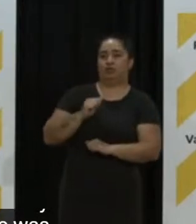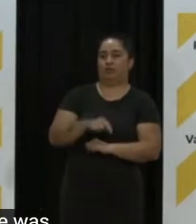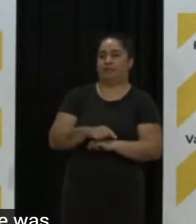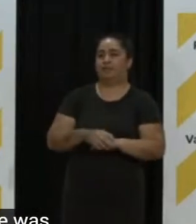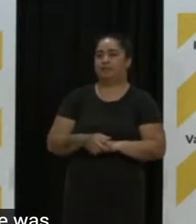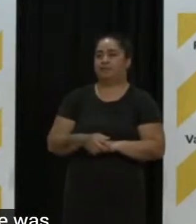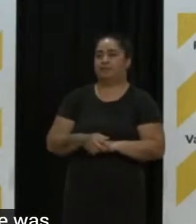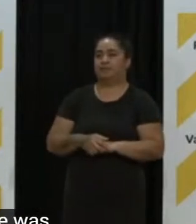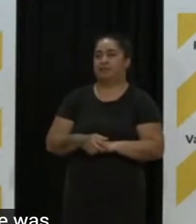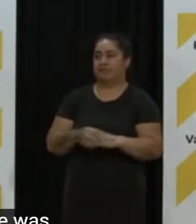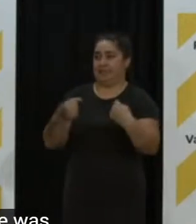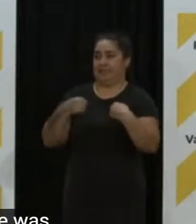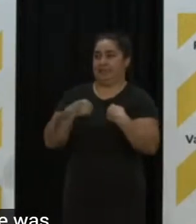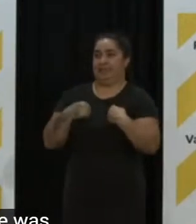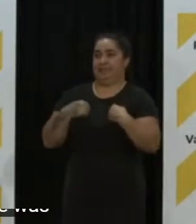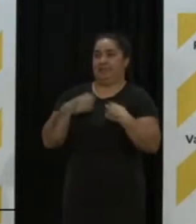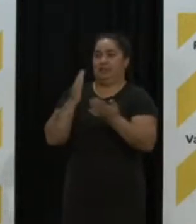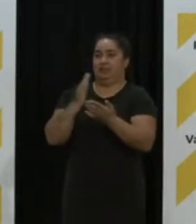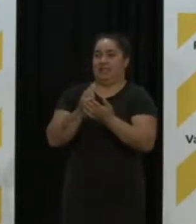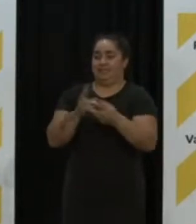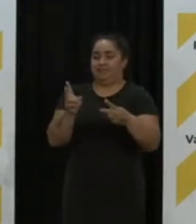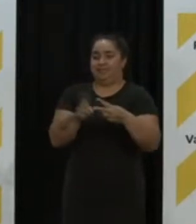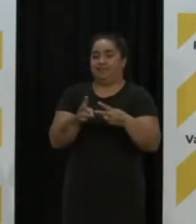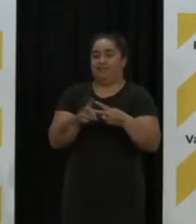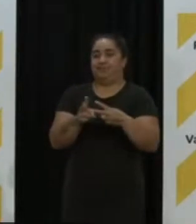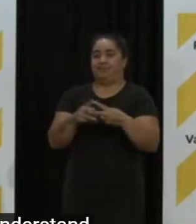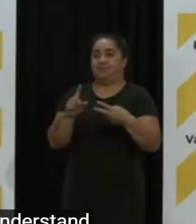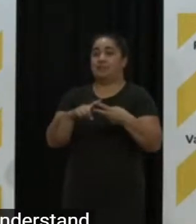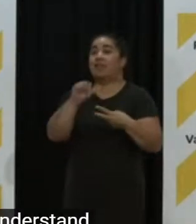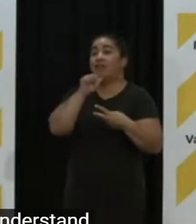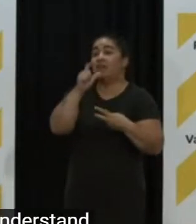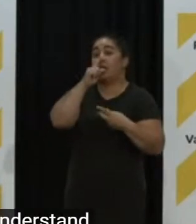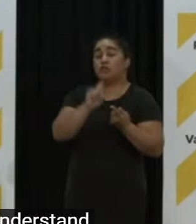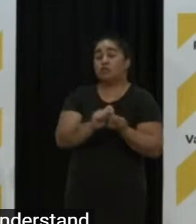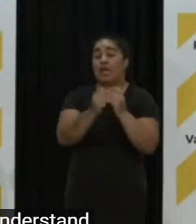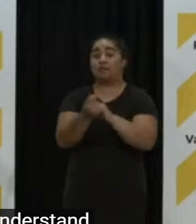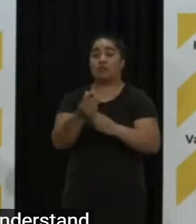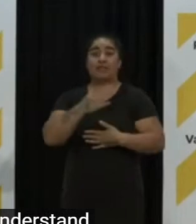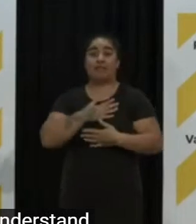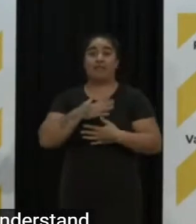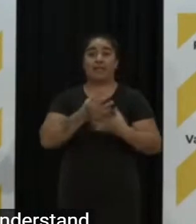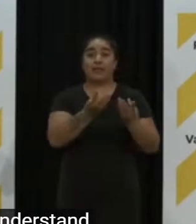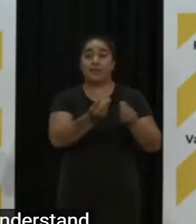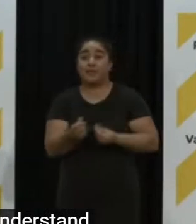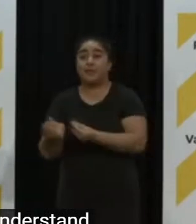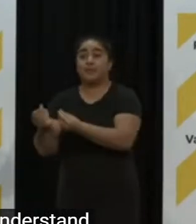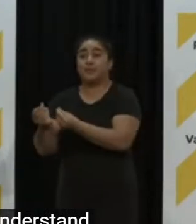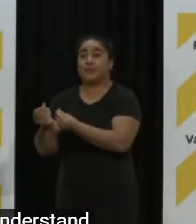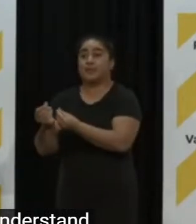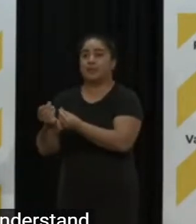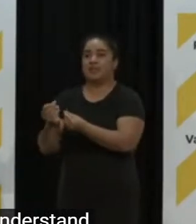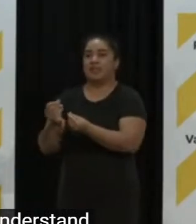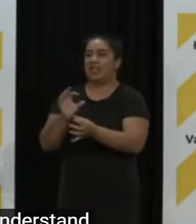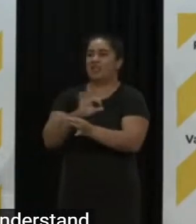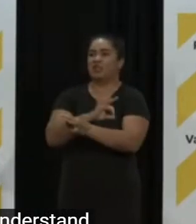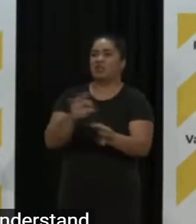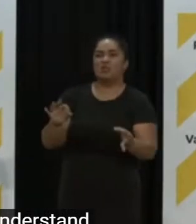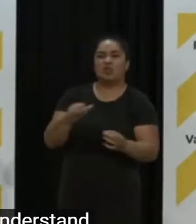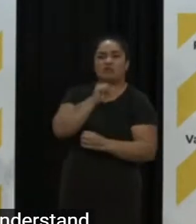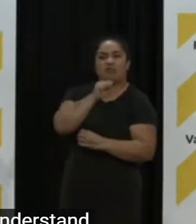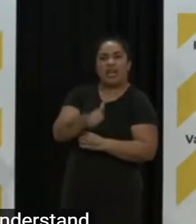call on us was twofold. If we can ease safely to do so, and it's not unusual all the way